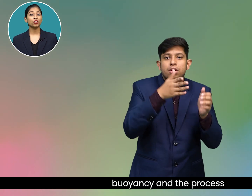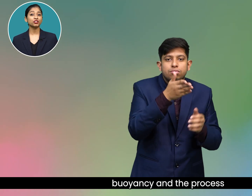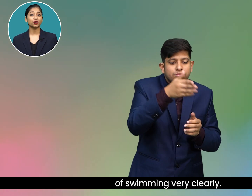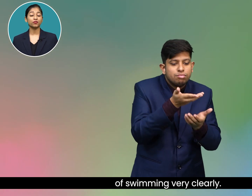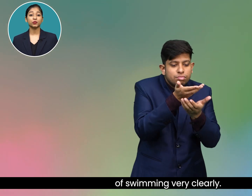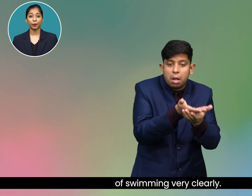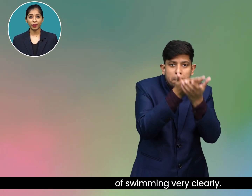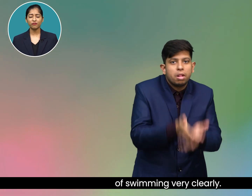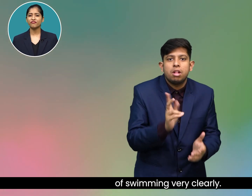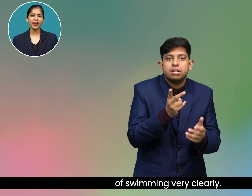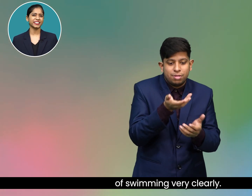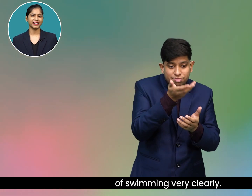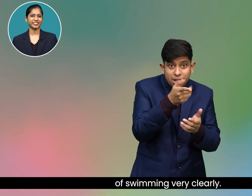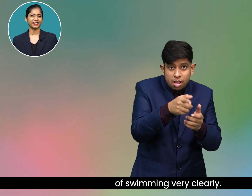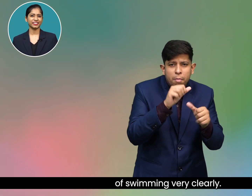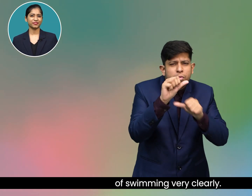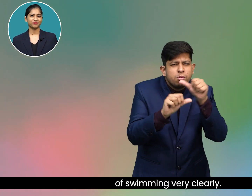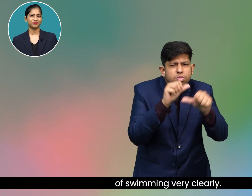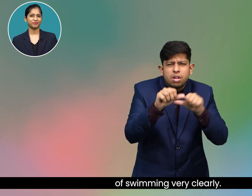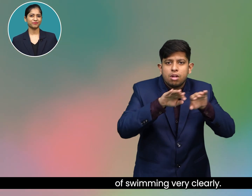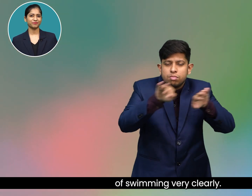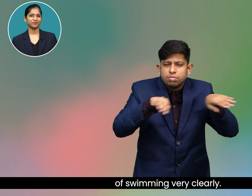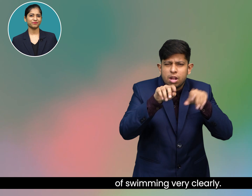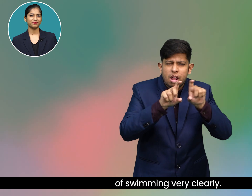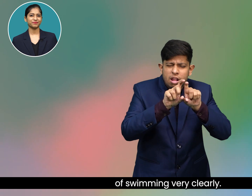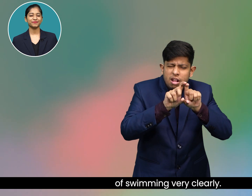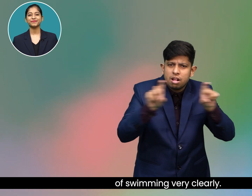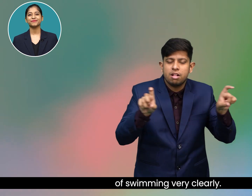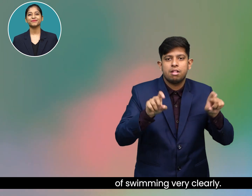the process of swimming very clearly.